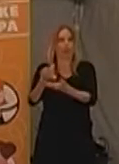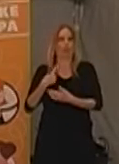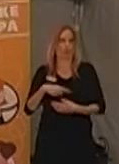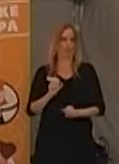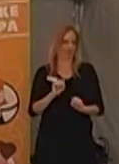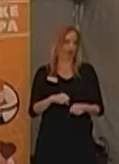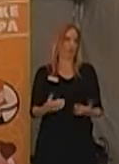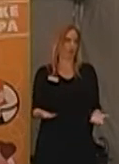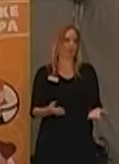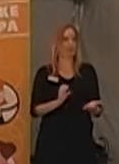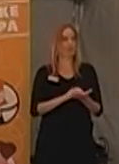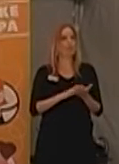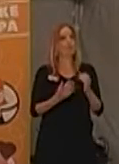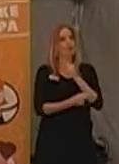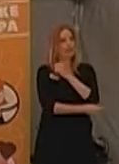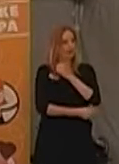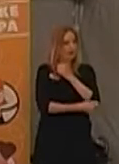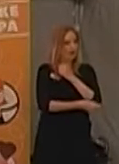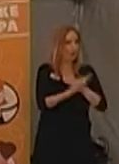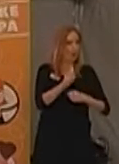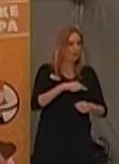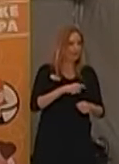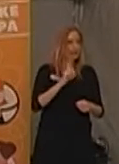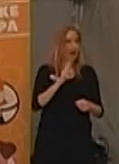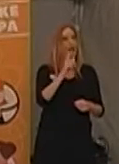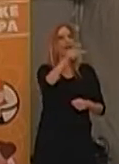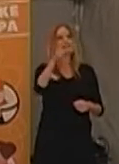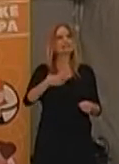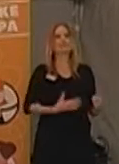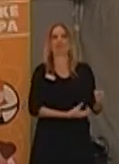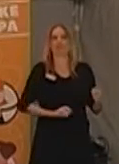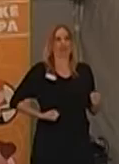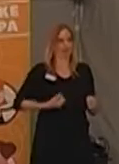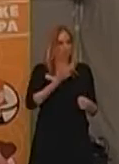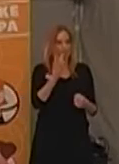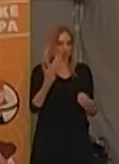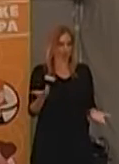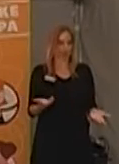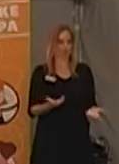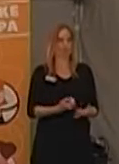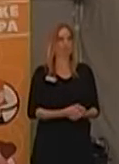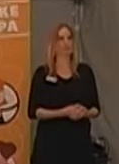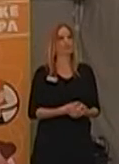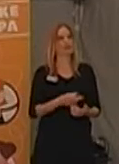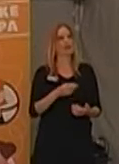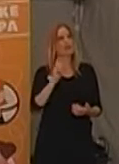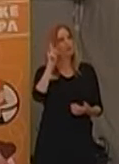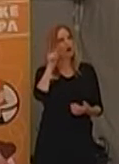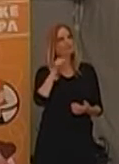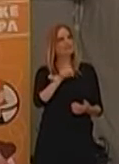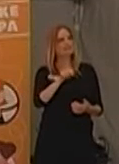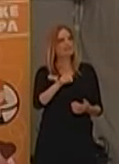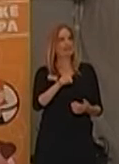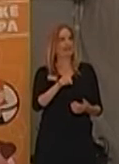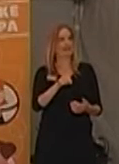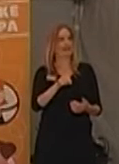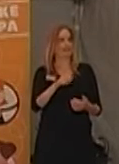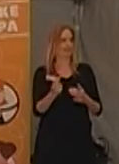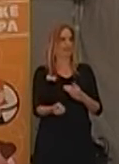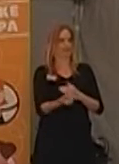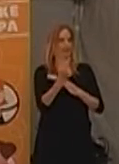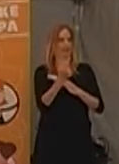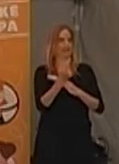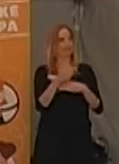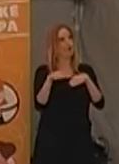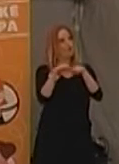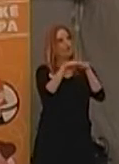were seldom starving. We were not hungry, but we were poor. And that made, I think, the idea of equality, everybody can make